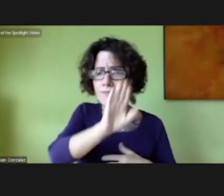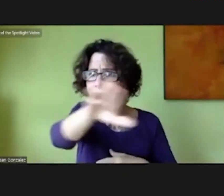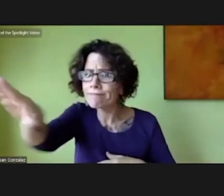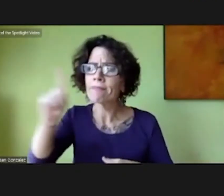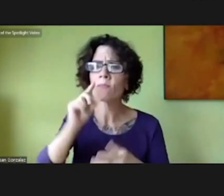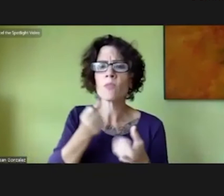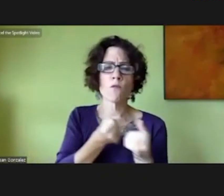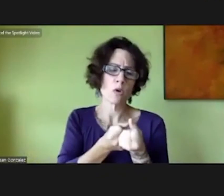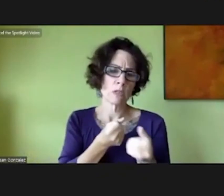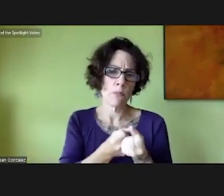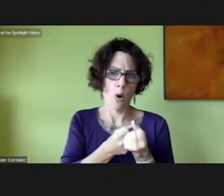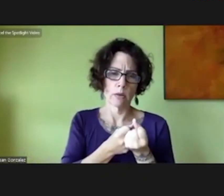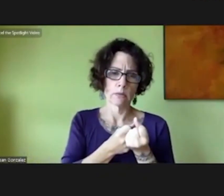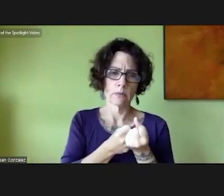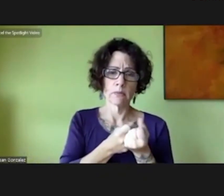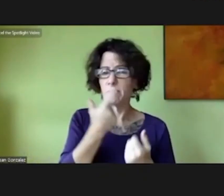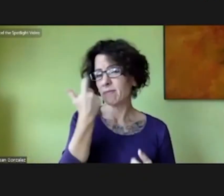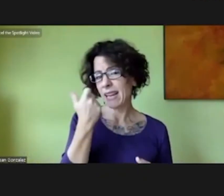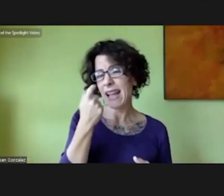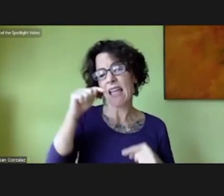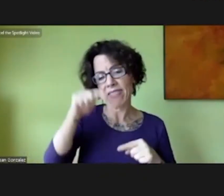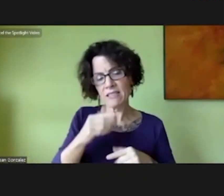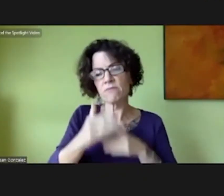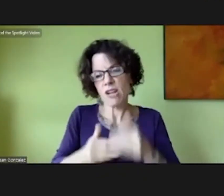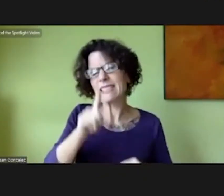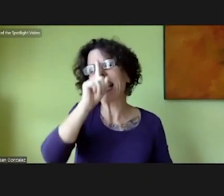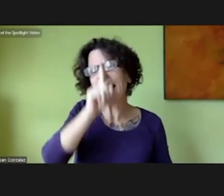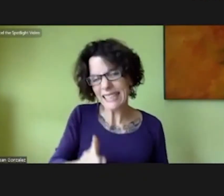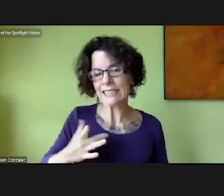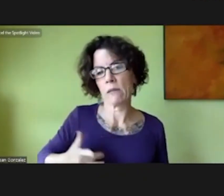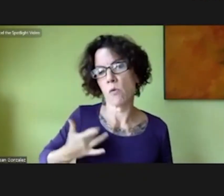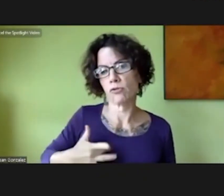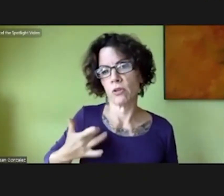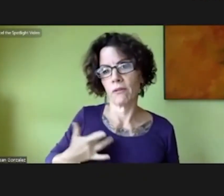Go through everything step by step. And take breaks.